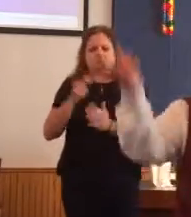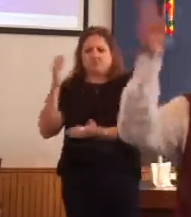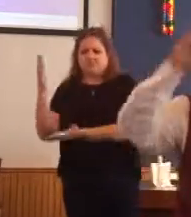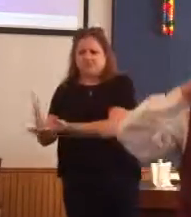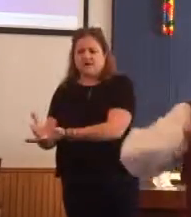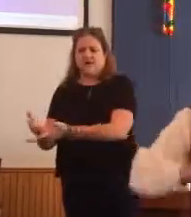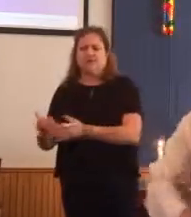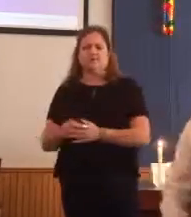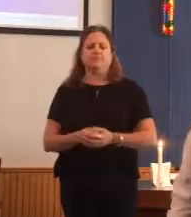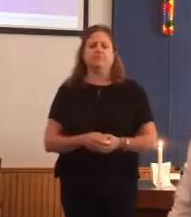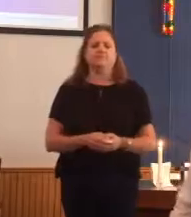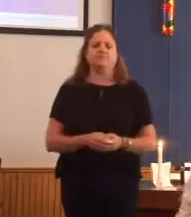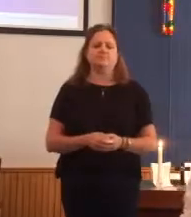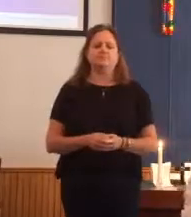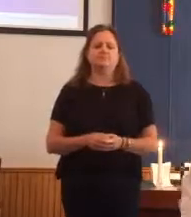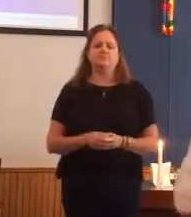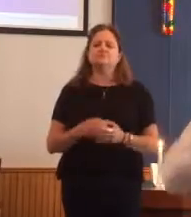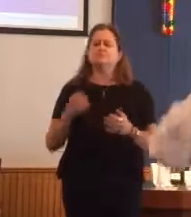In another case,